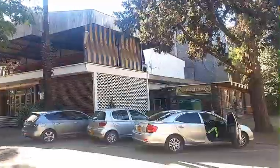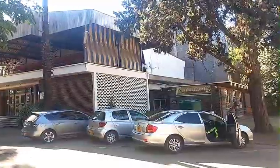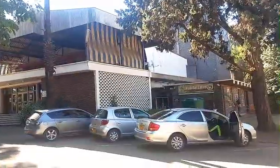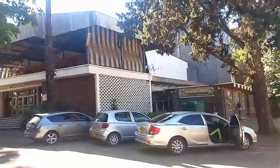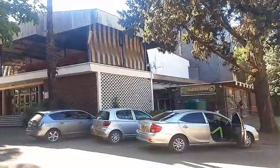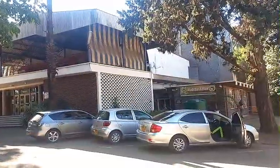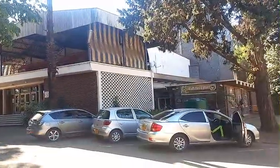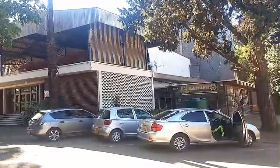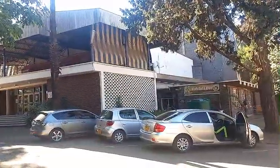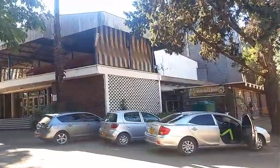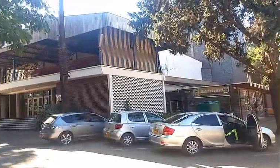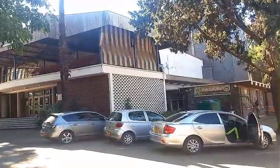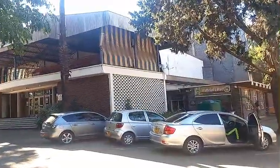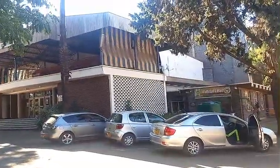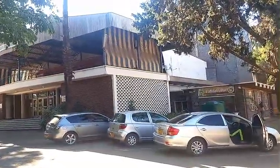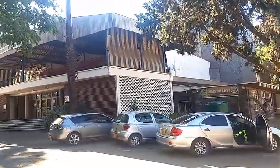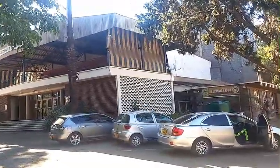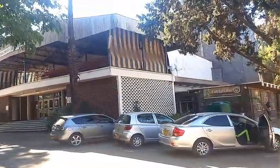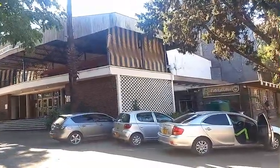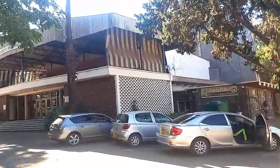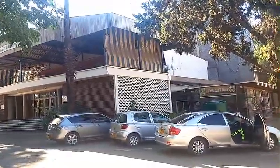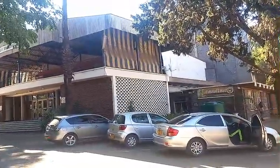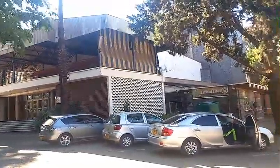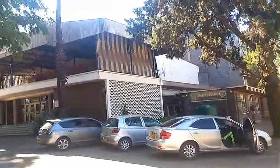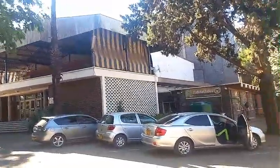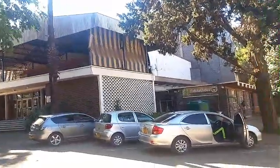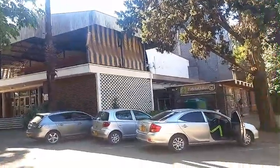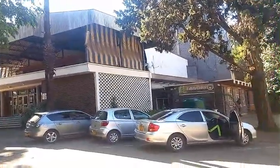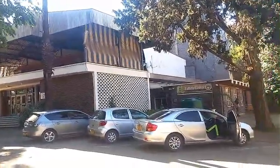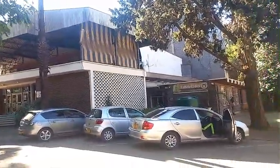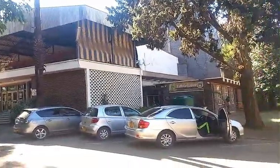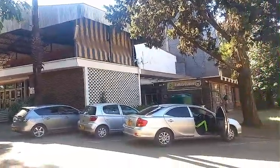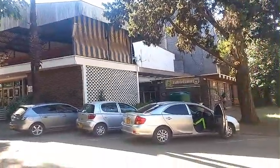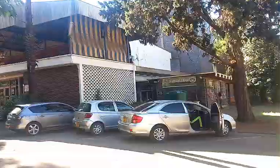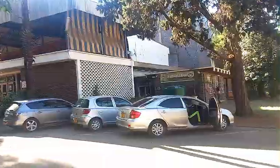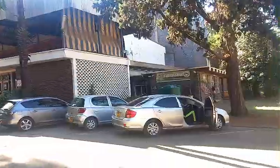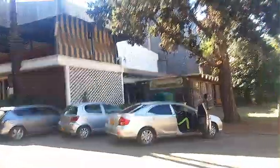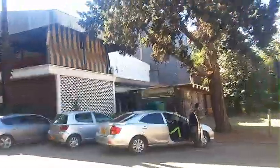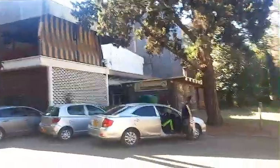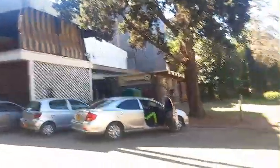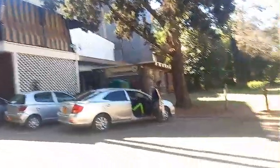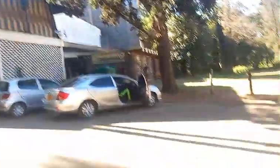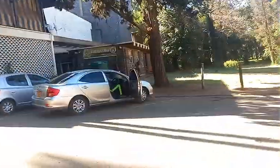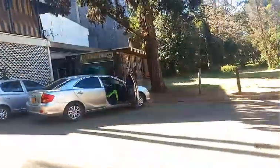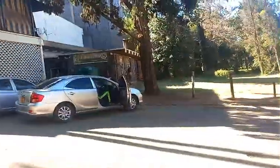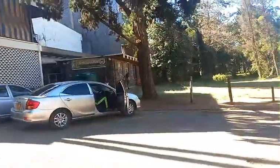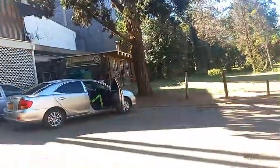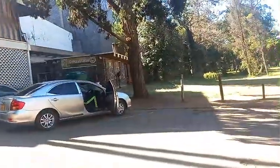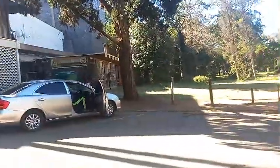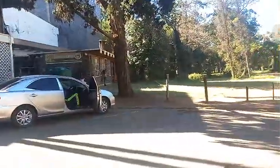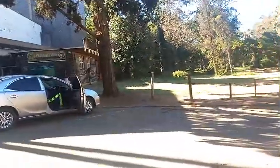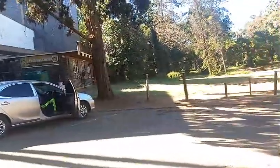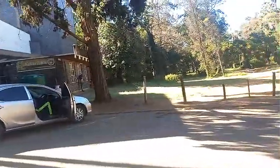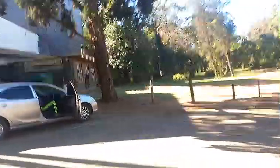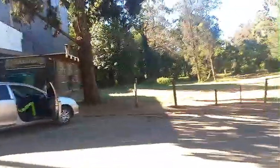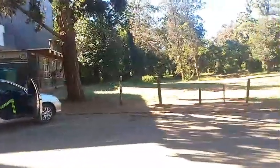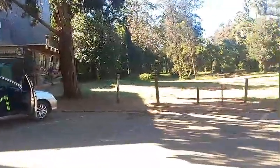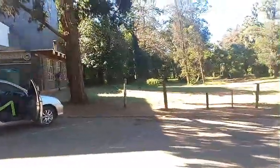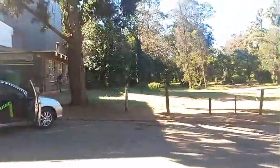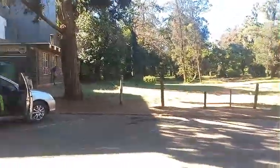historic buildings that it has. So this is one of the most iconic and historic treasures